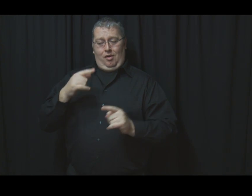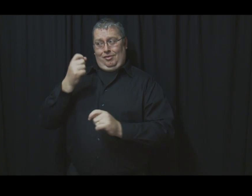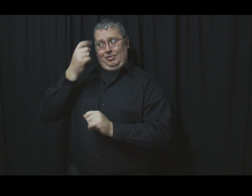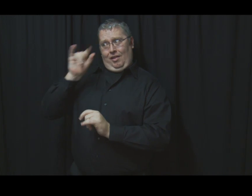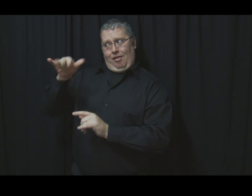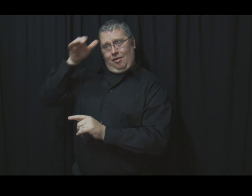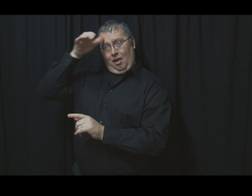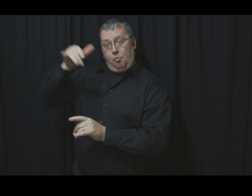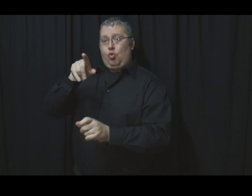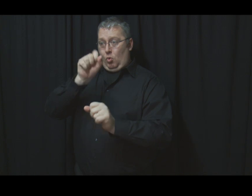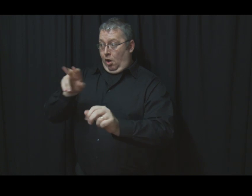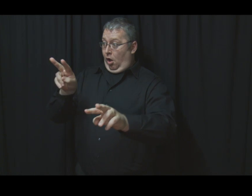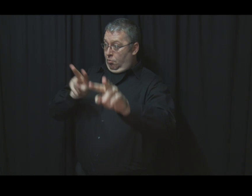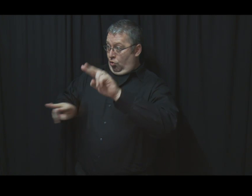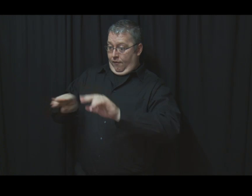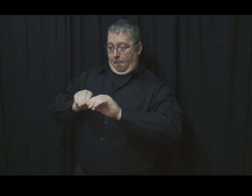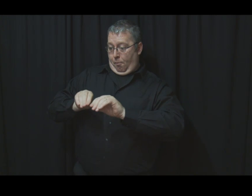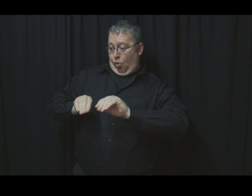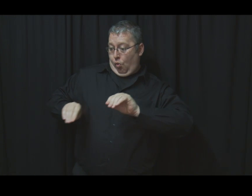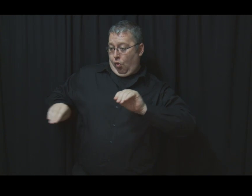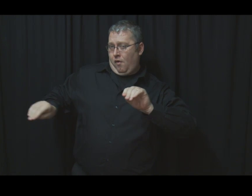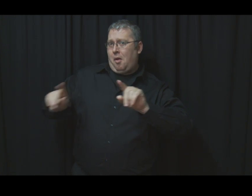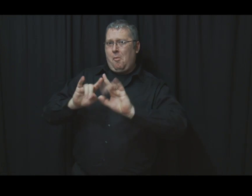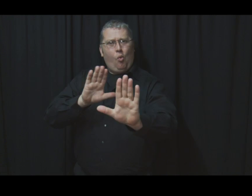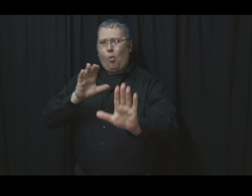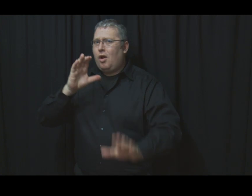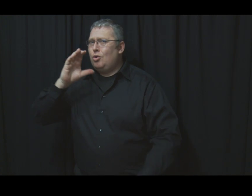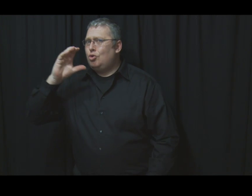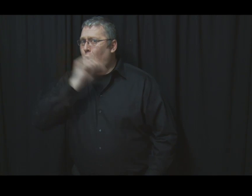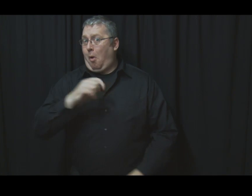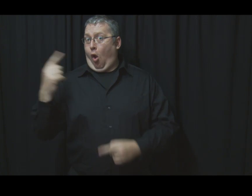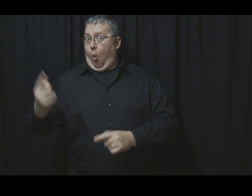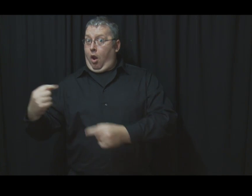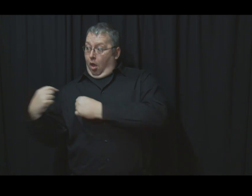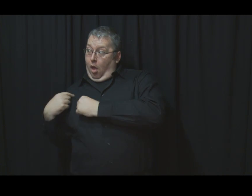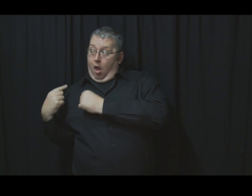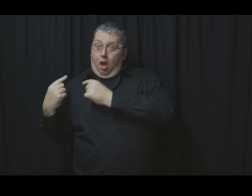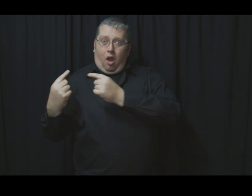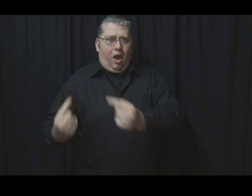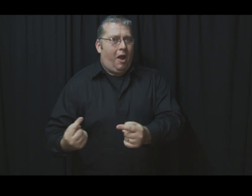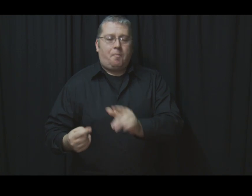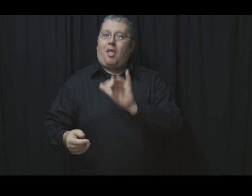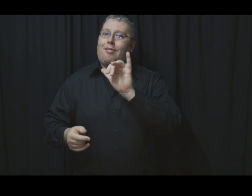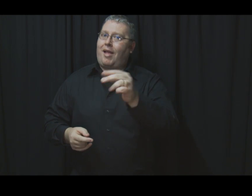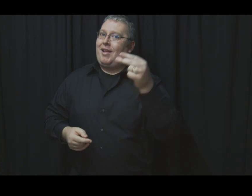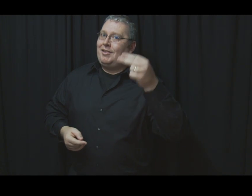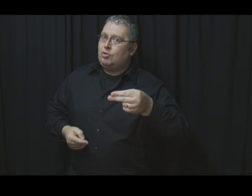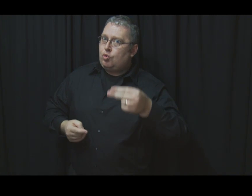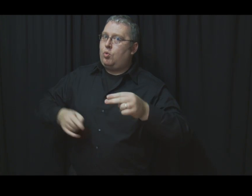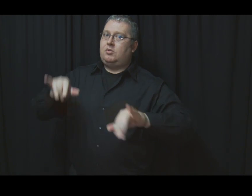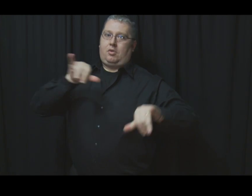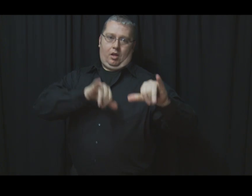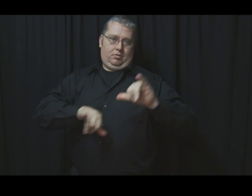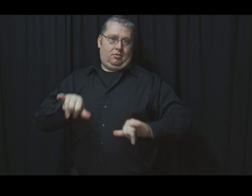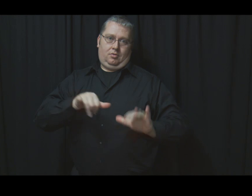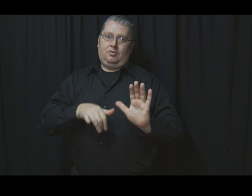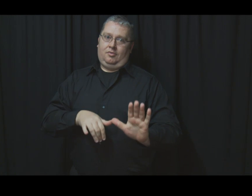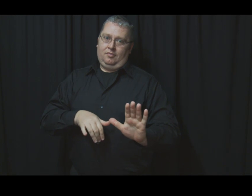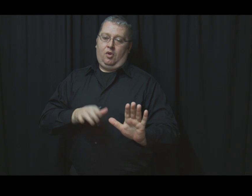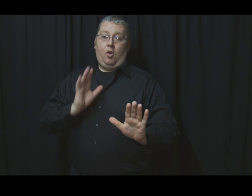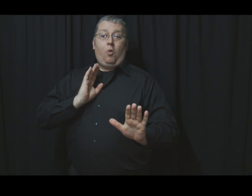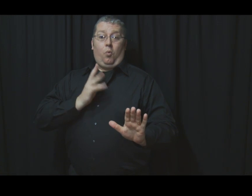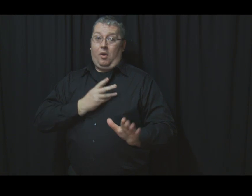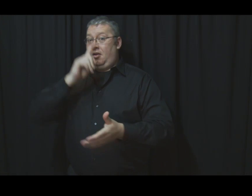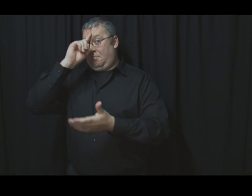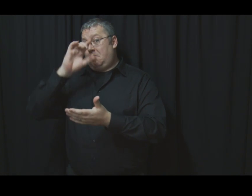You can observe movement, but then to assume that it's always been like that in the past, that's historical science. And in fact, we would